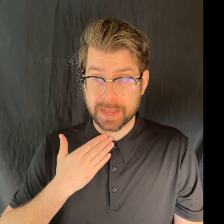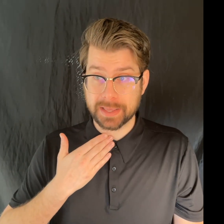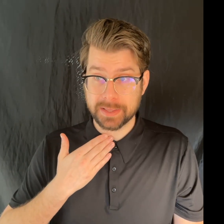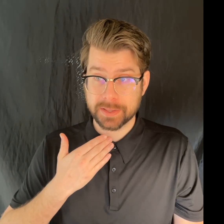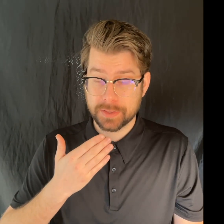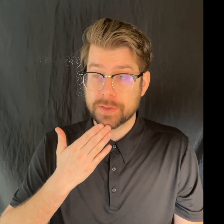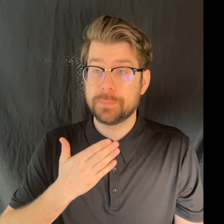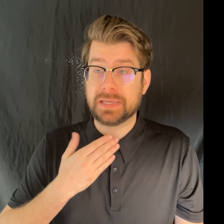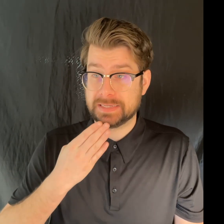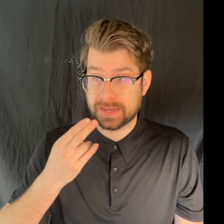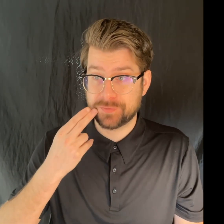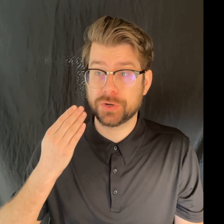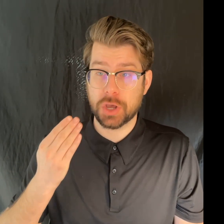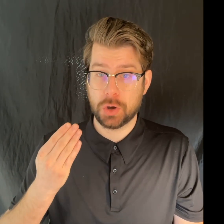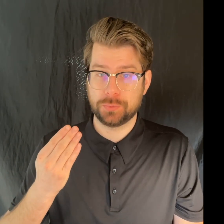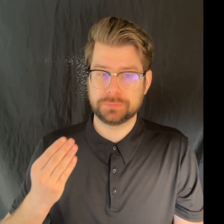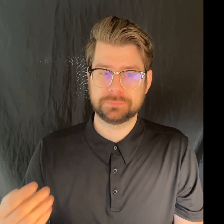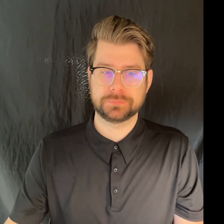I may never know.